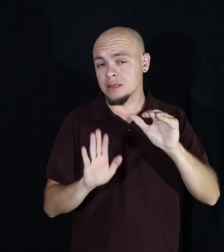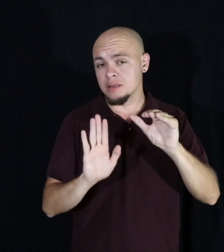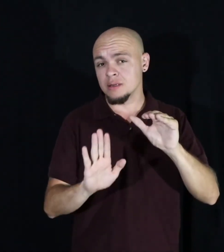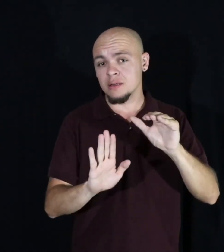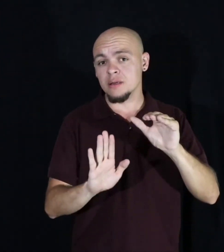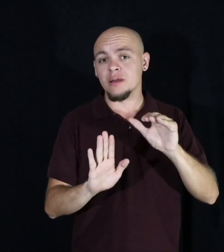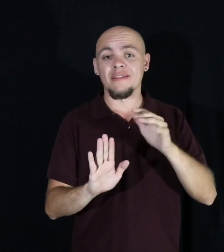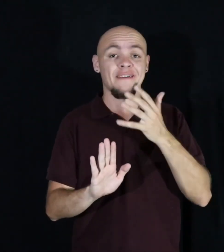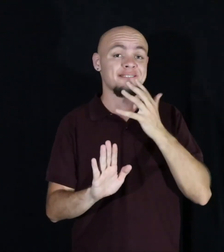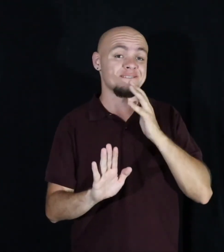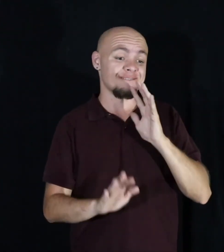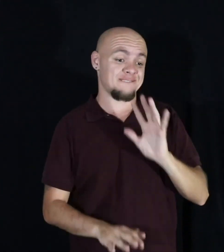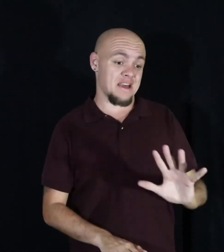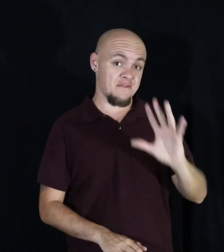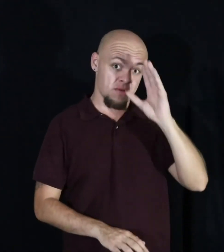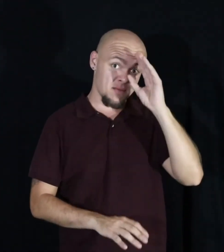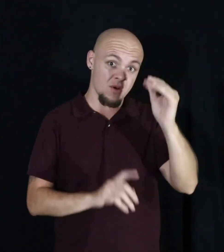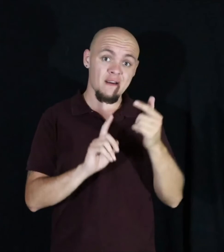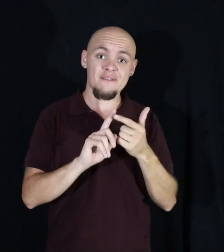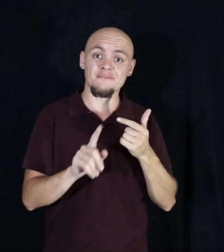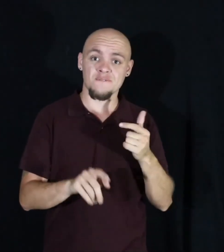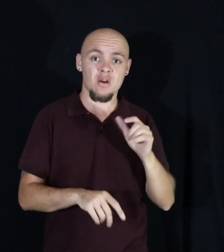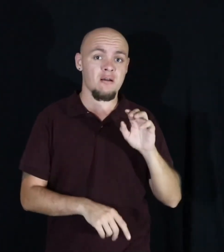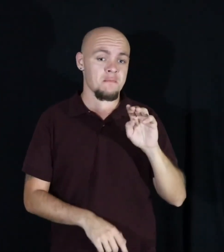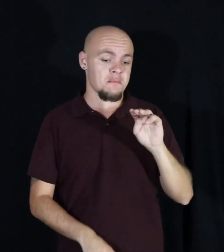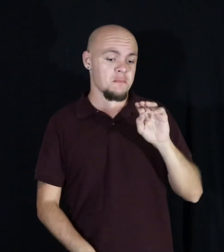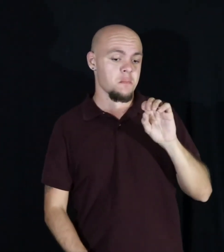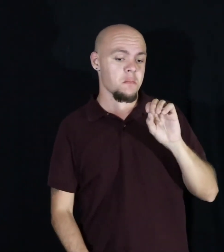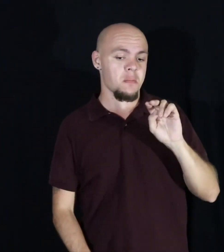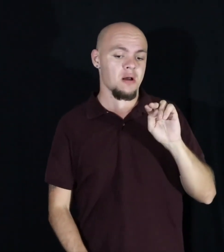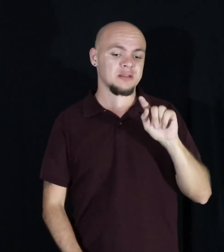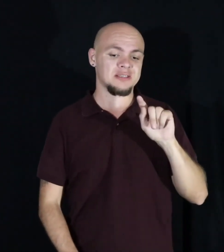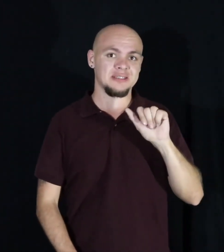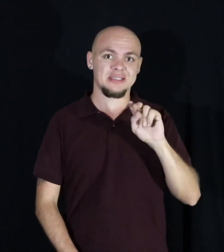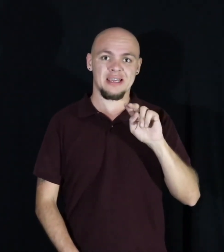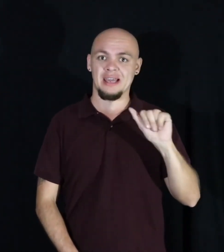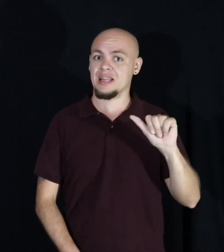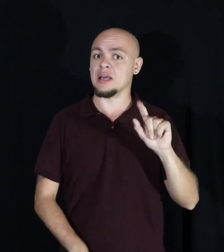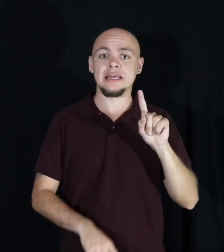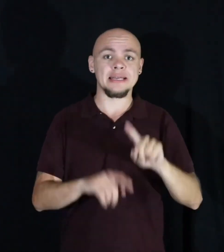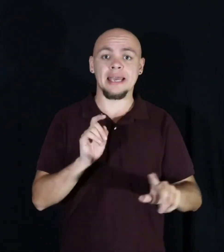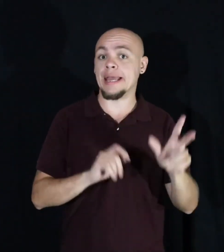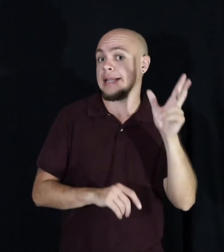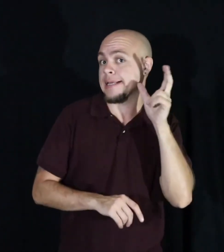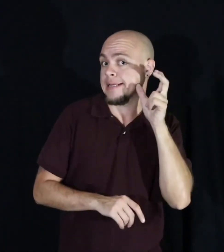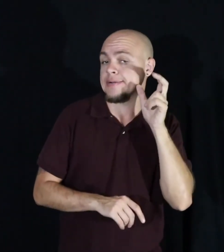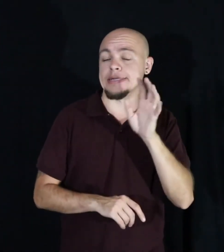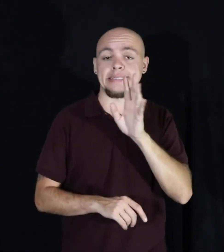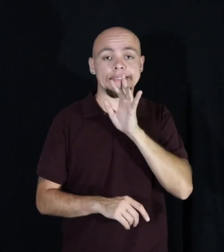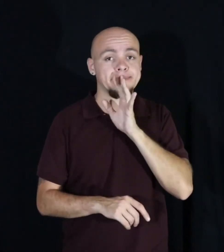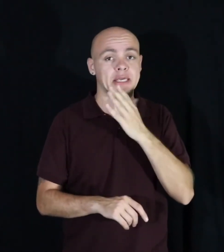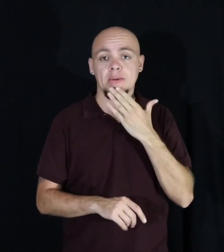of a 5-year-old boy from rural Montana who could not hear nor speak very well,